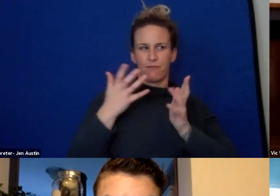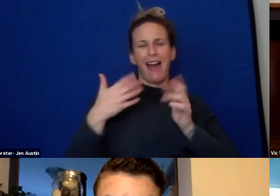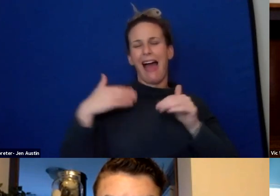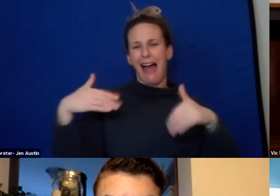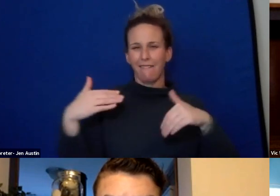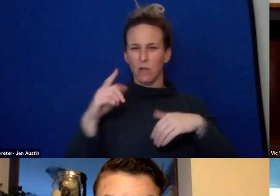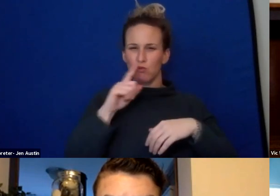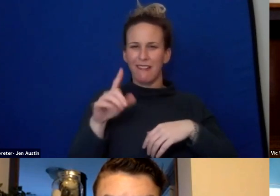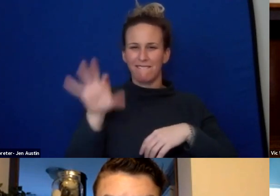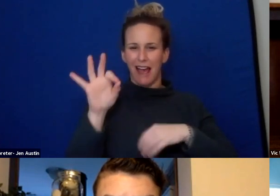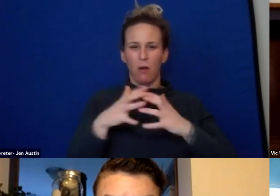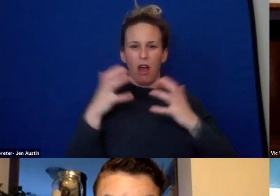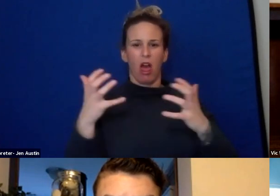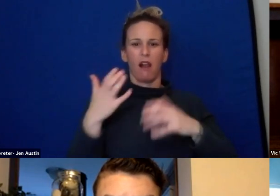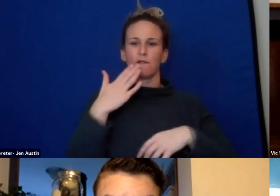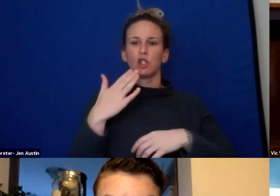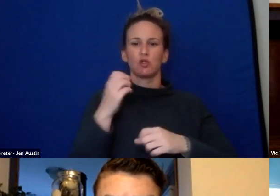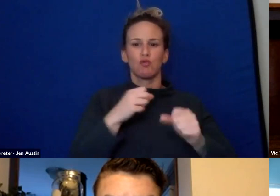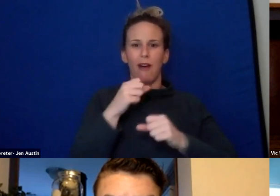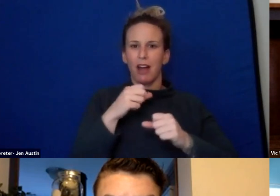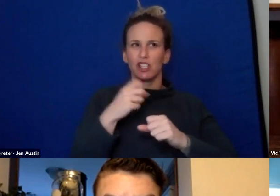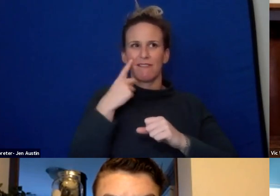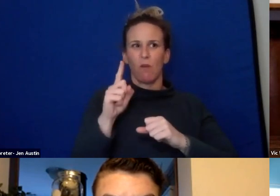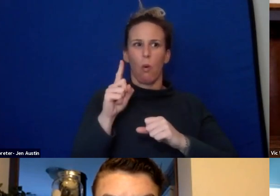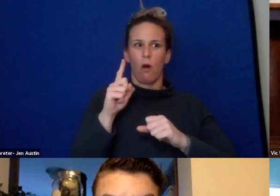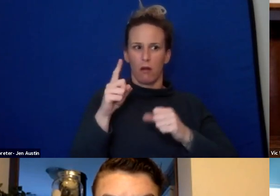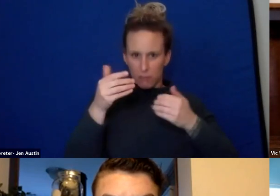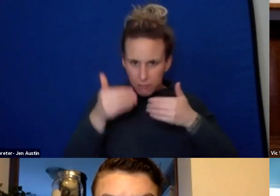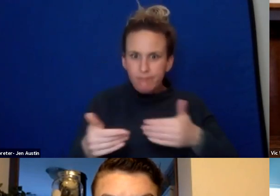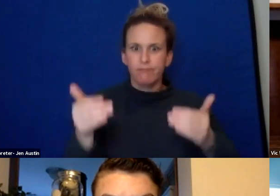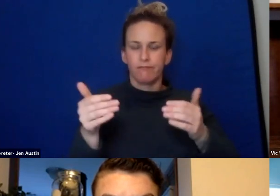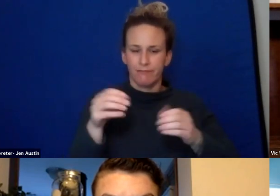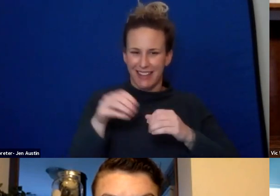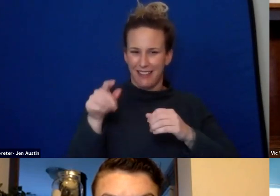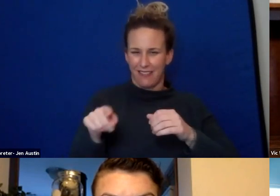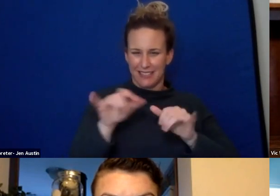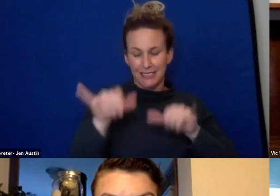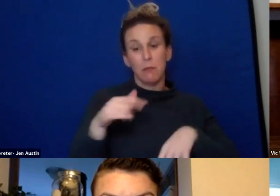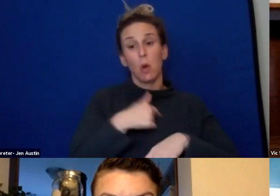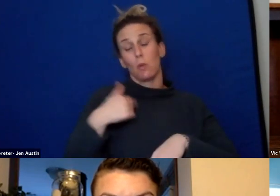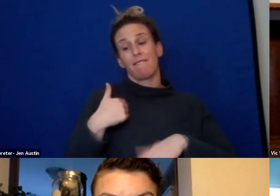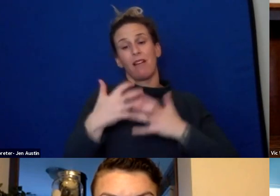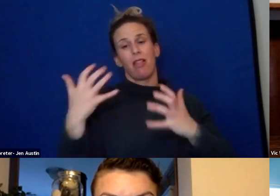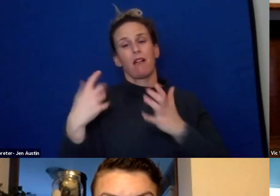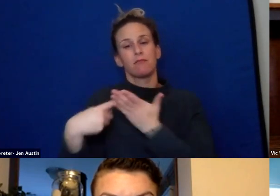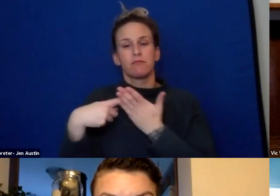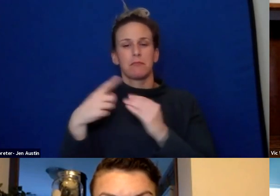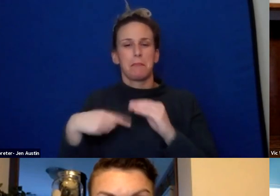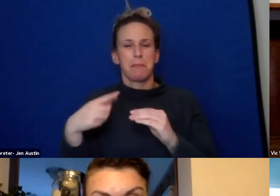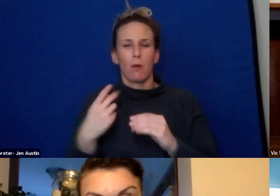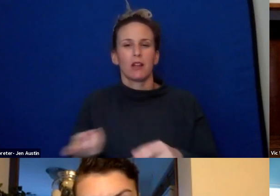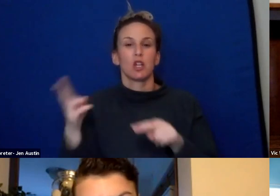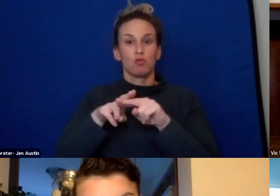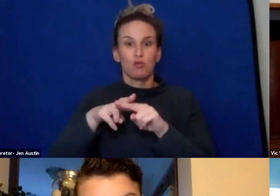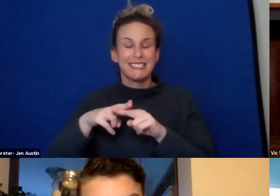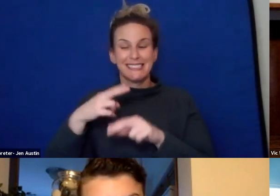um moving forward within these systems um we have a lot of discussions about like increasing utilization